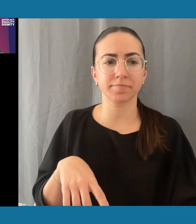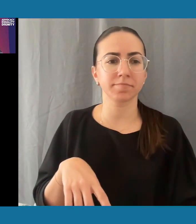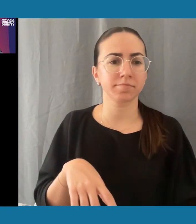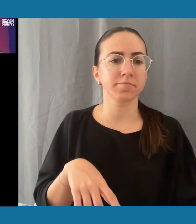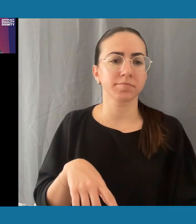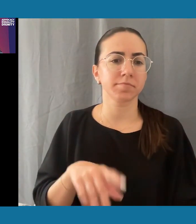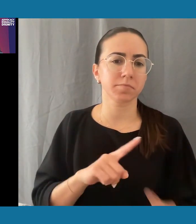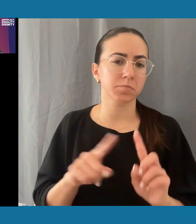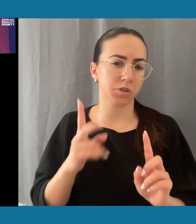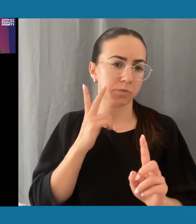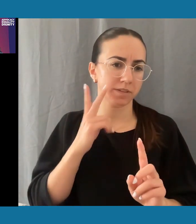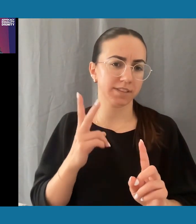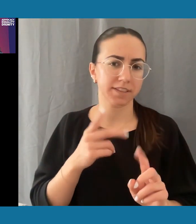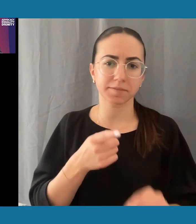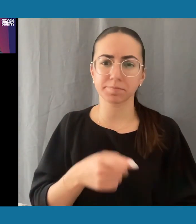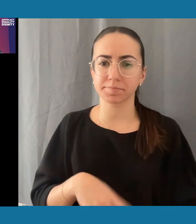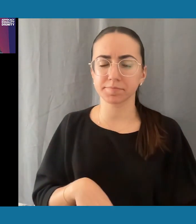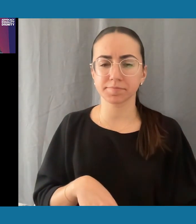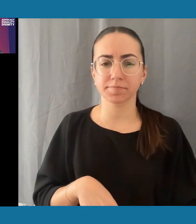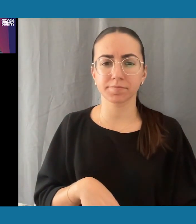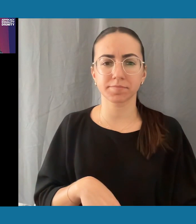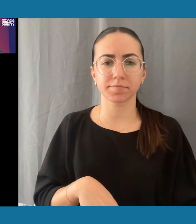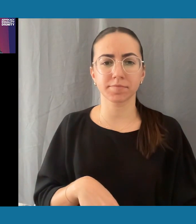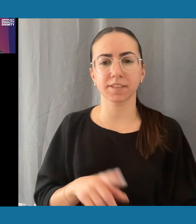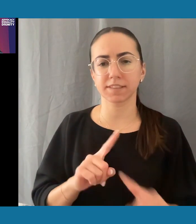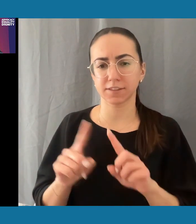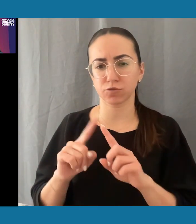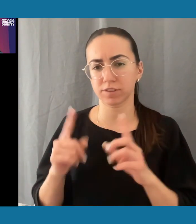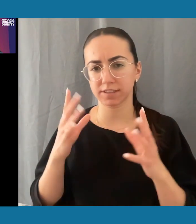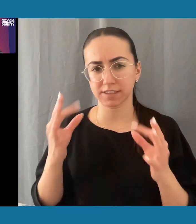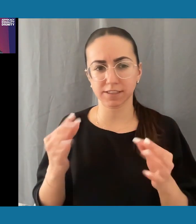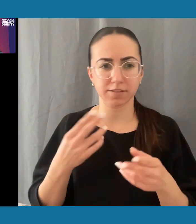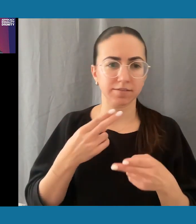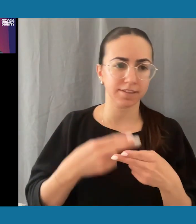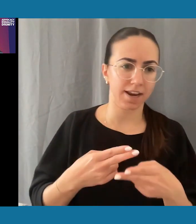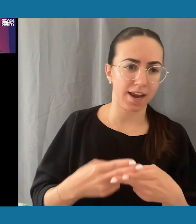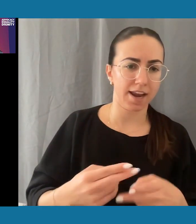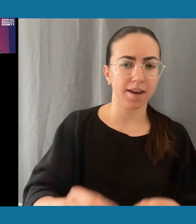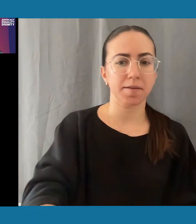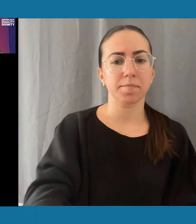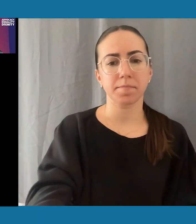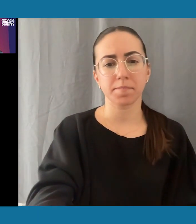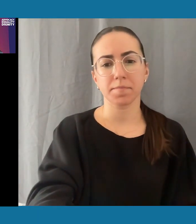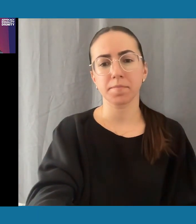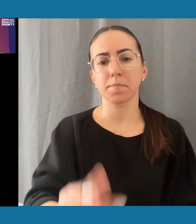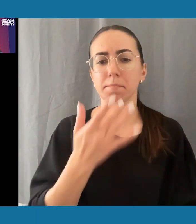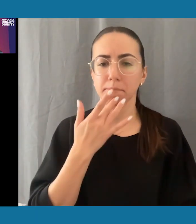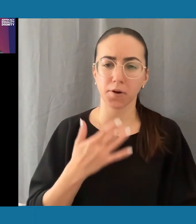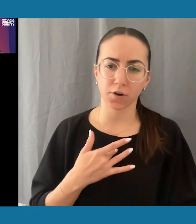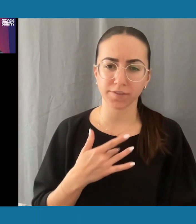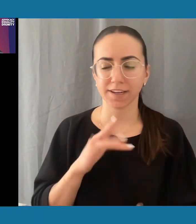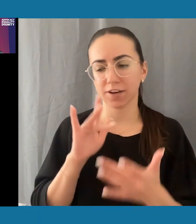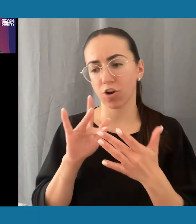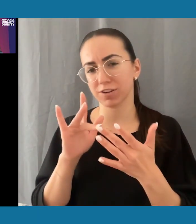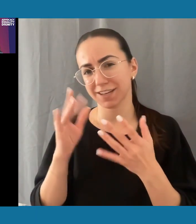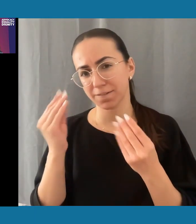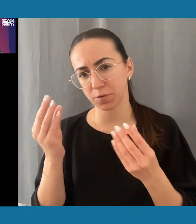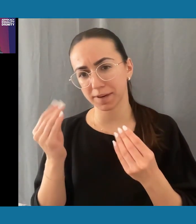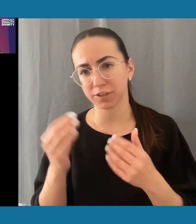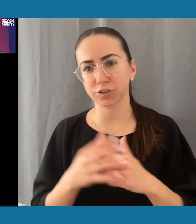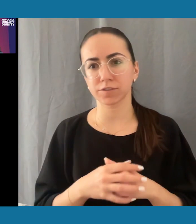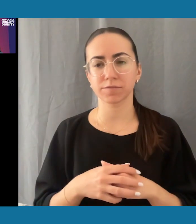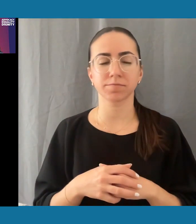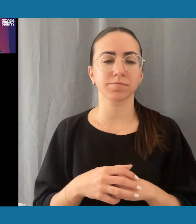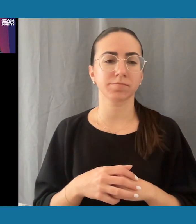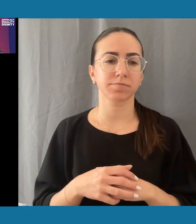in the decision maker's name and information, date of birth, contact information. You see a section where they can designate